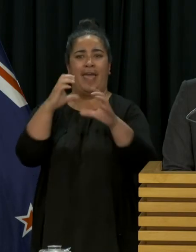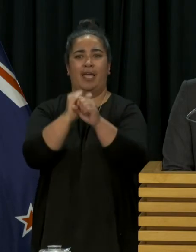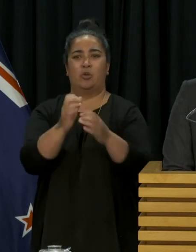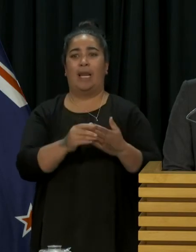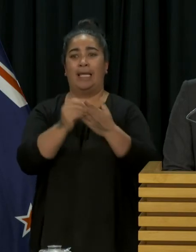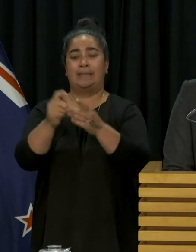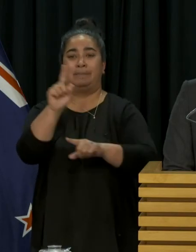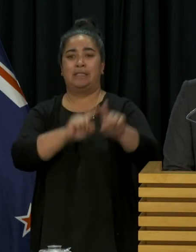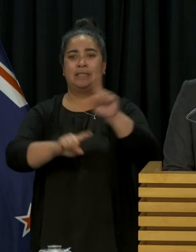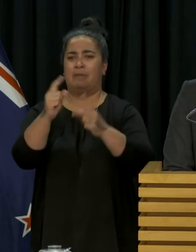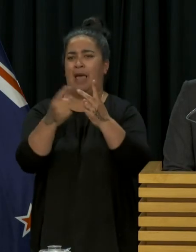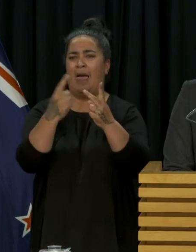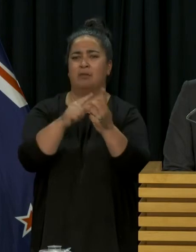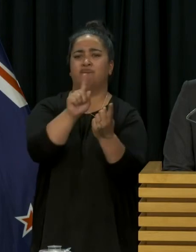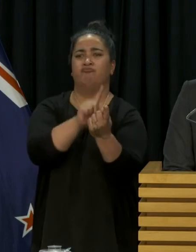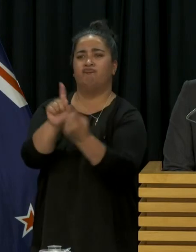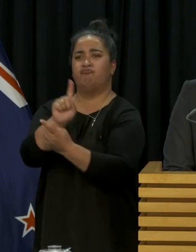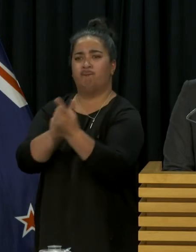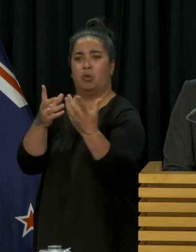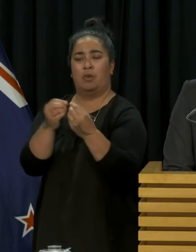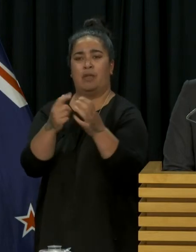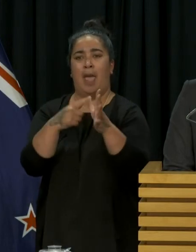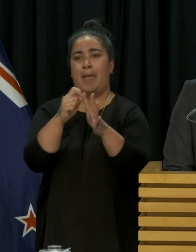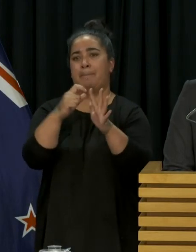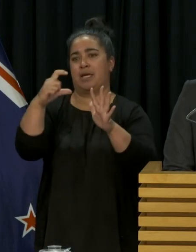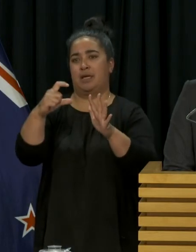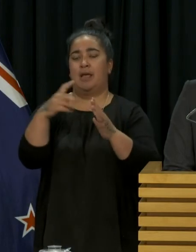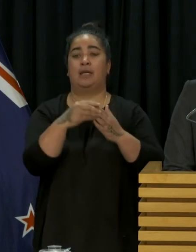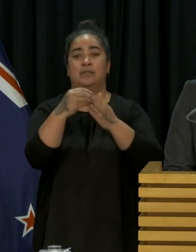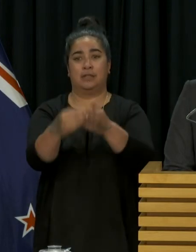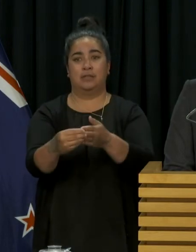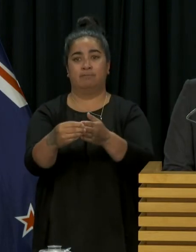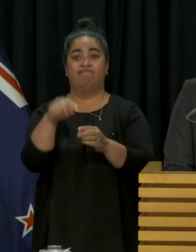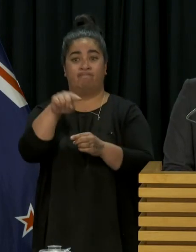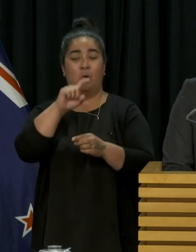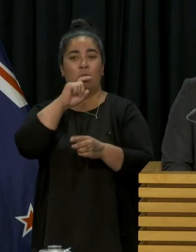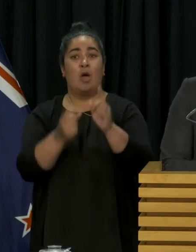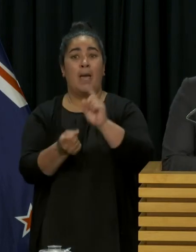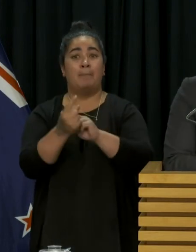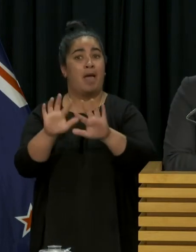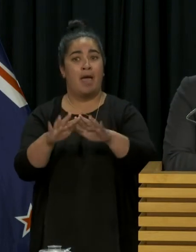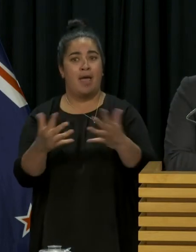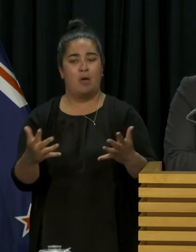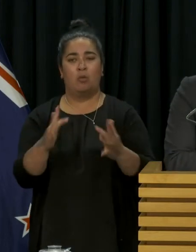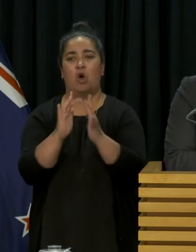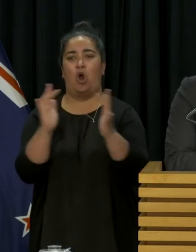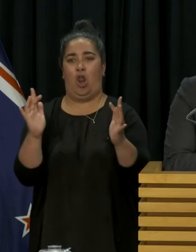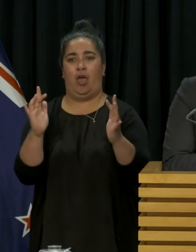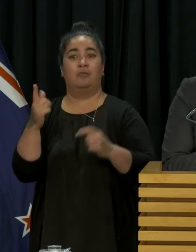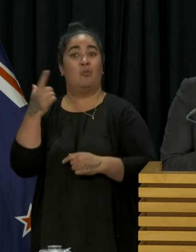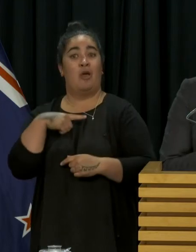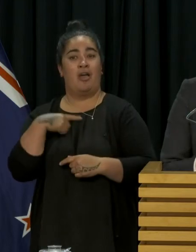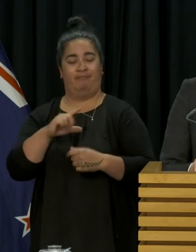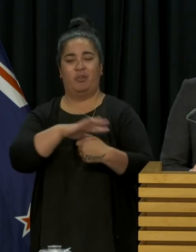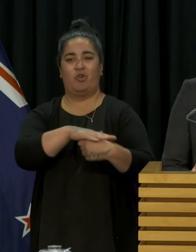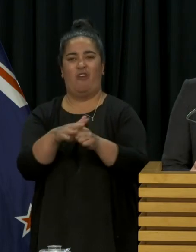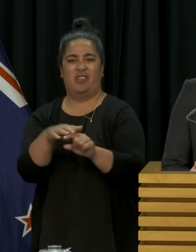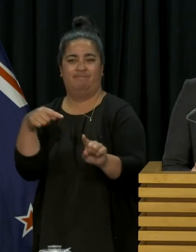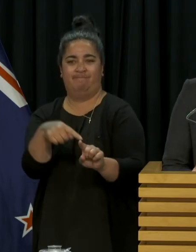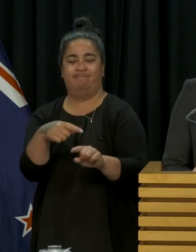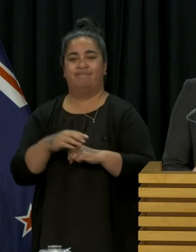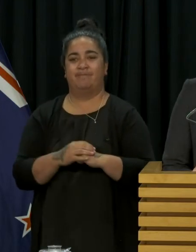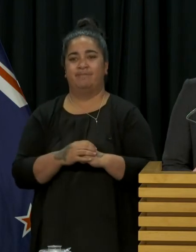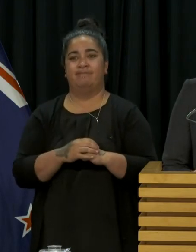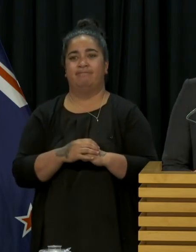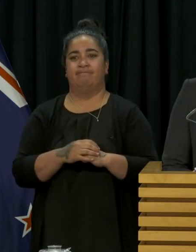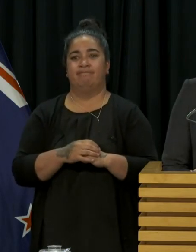range of bilateral meetings with other APEC leaders, all of which will occur virtually this year due to COVID restrictions.